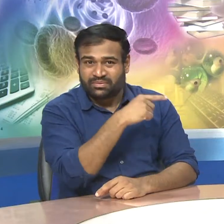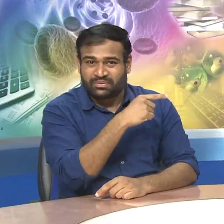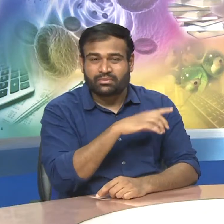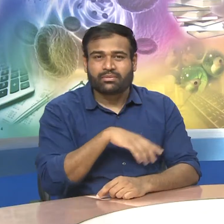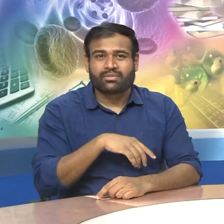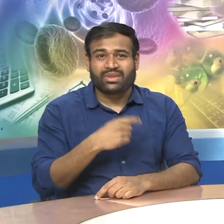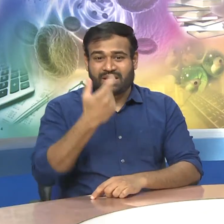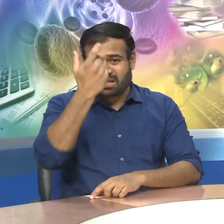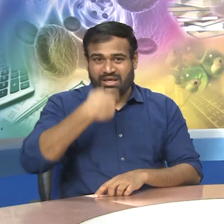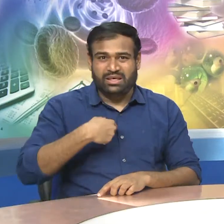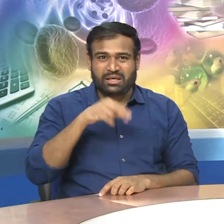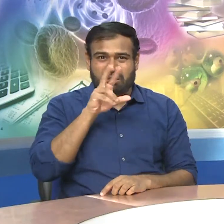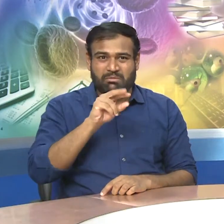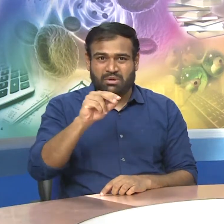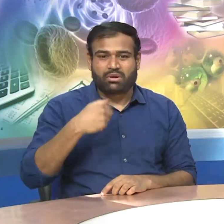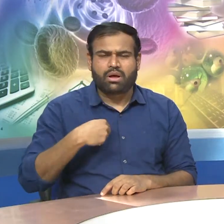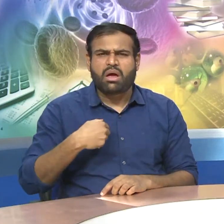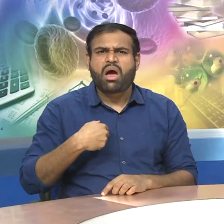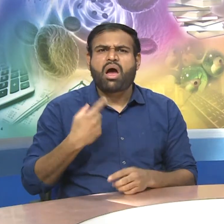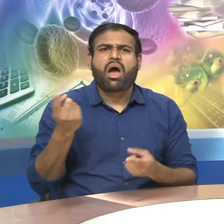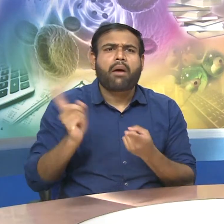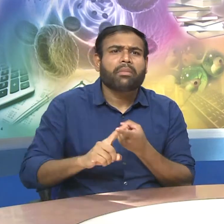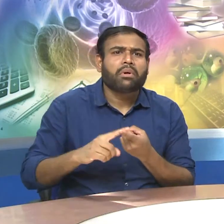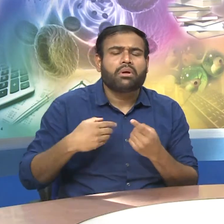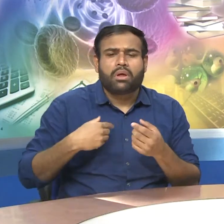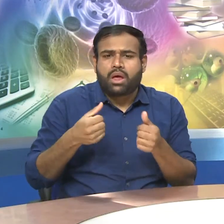break the tie, casting vote is